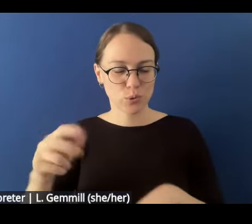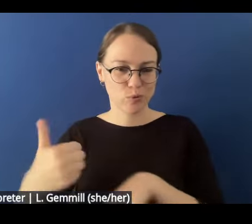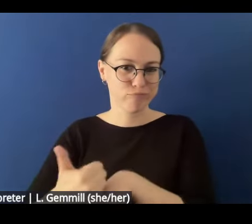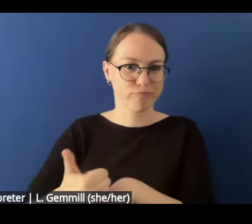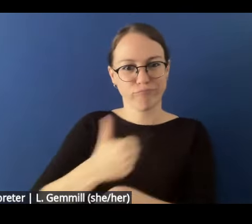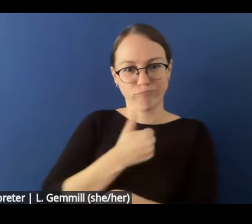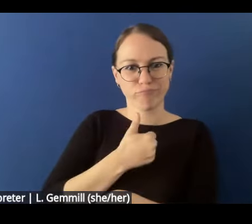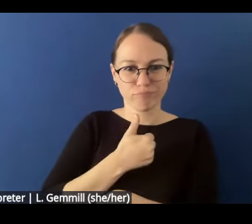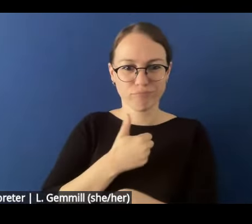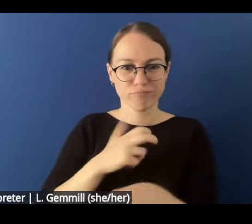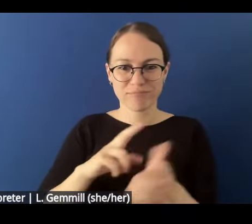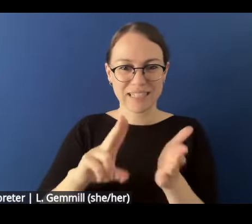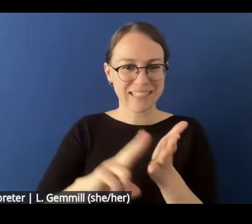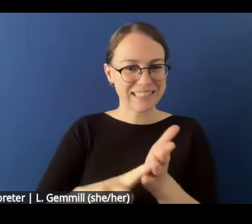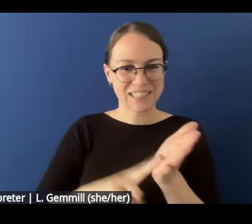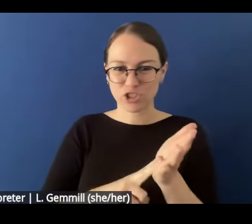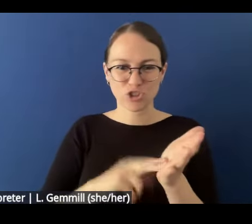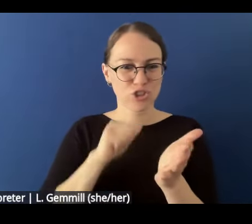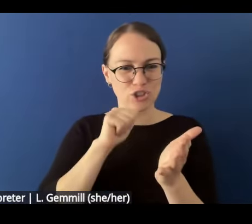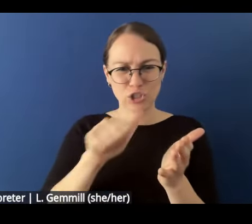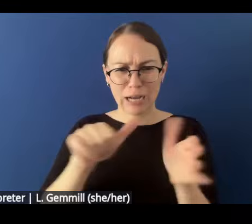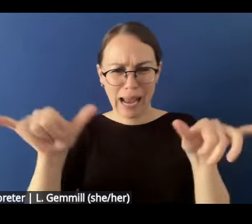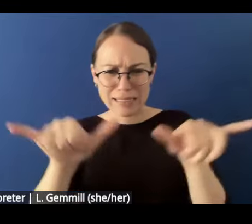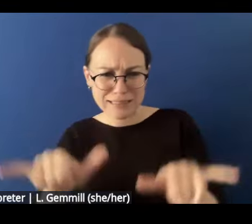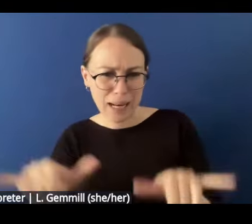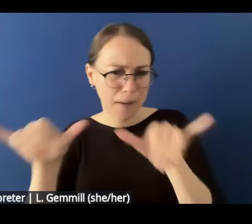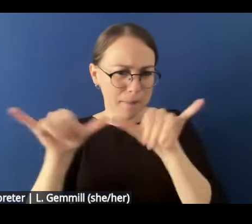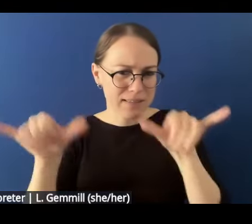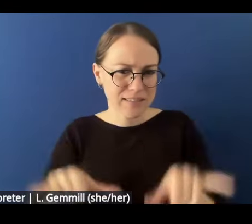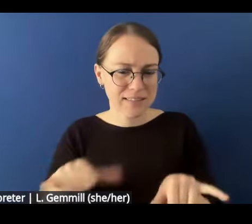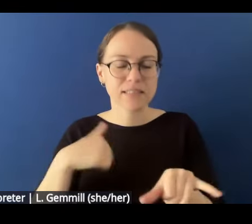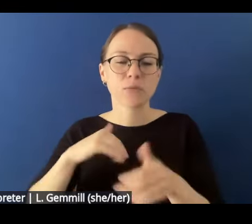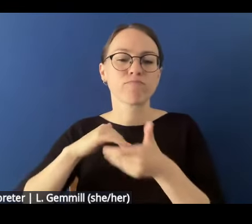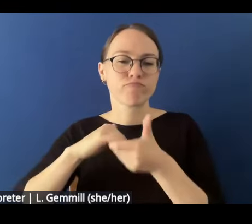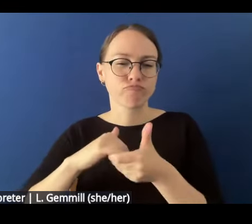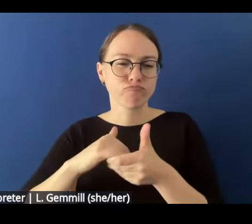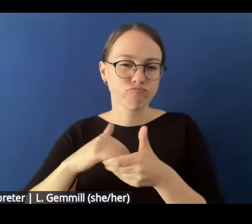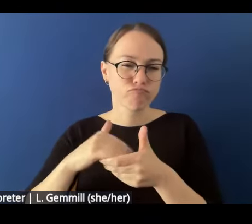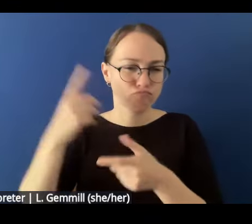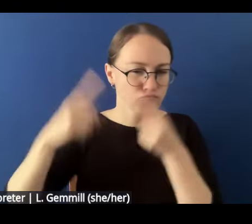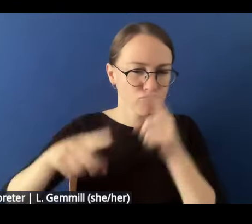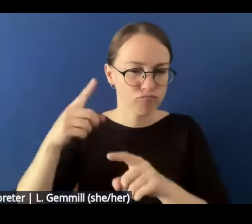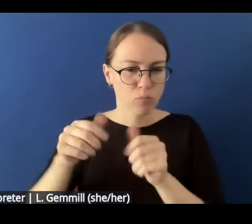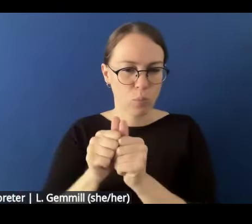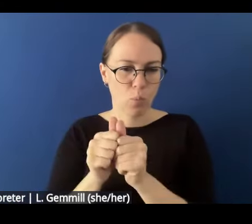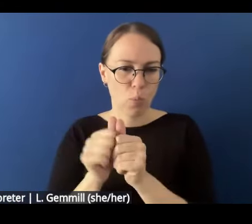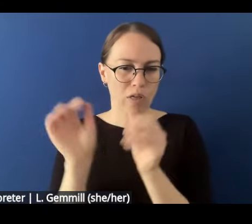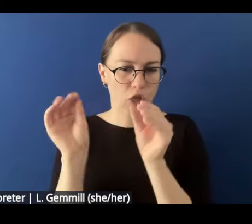signatures that did not sufficiently agree, we coordinated with the Office of Investigative Services to